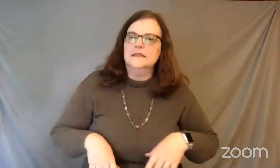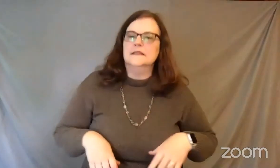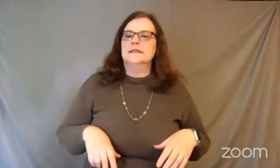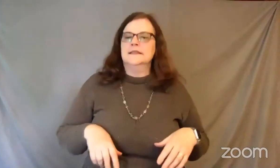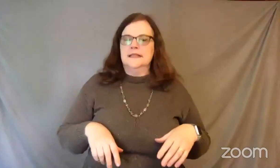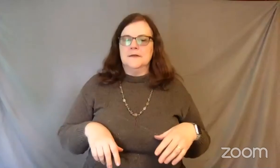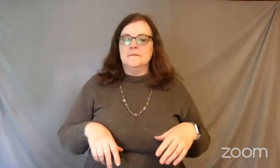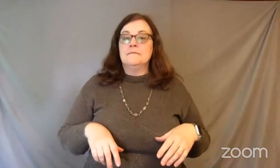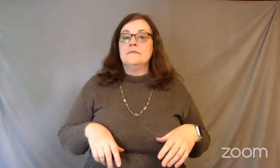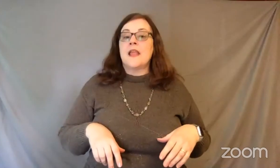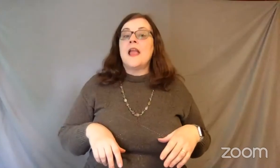emphasis.